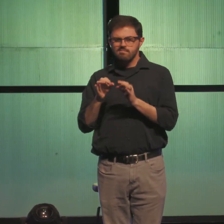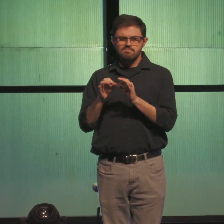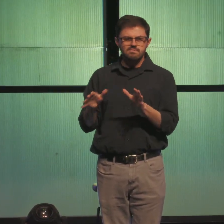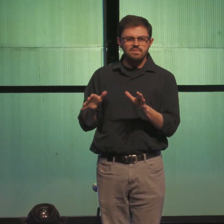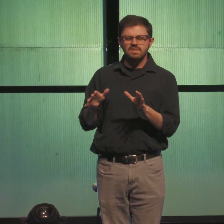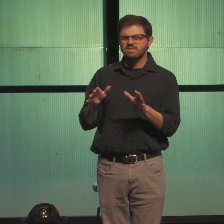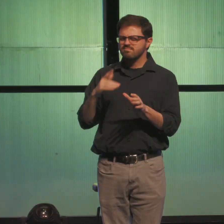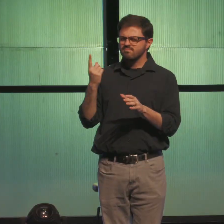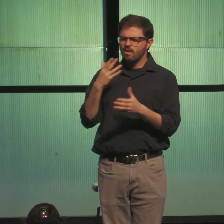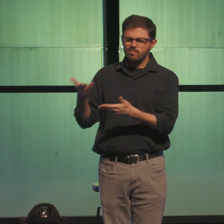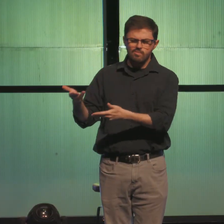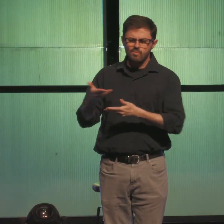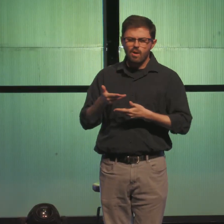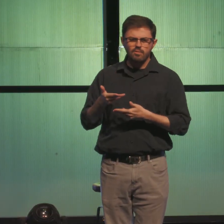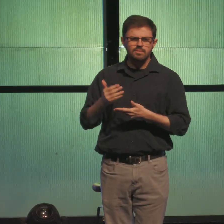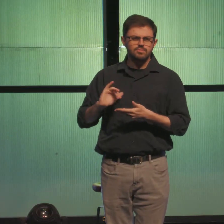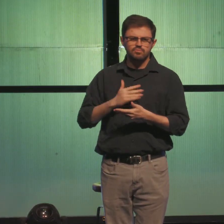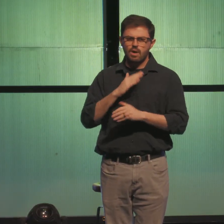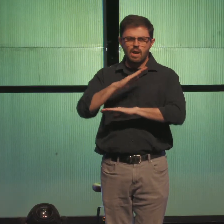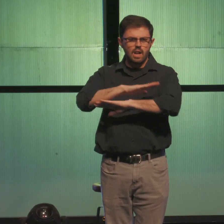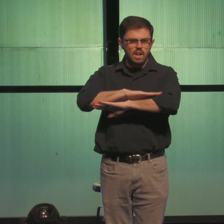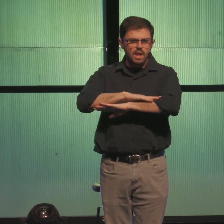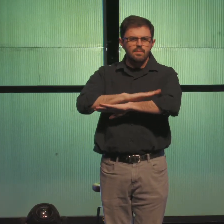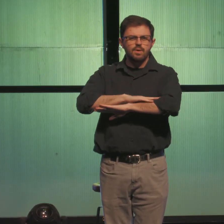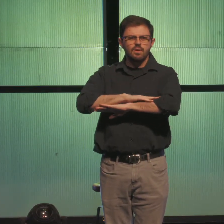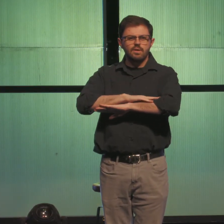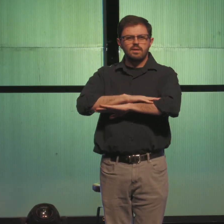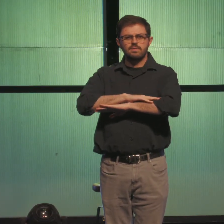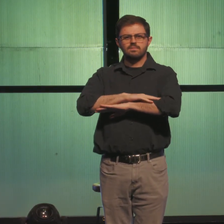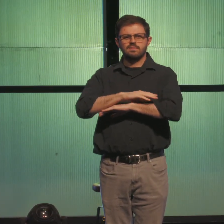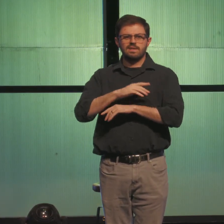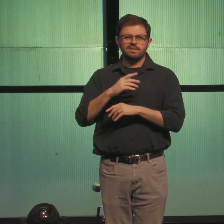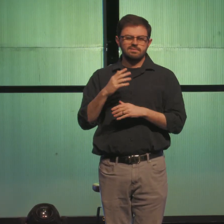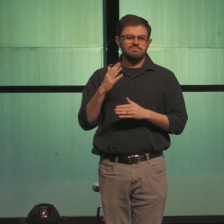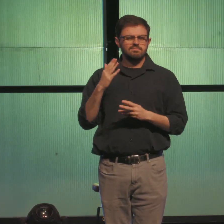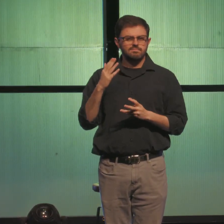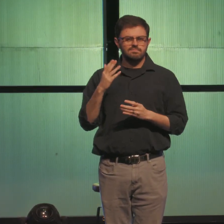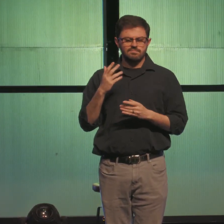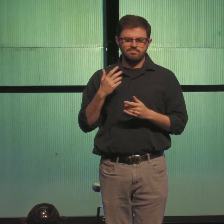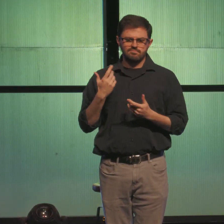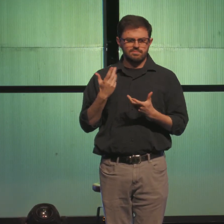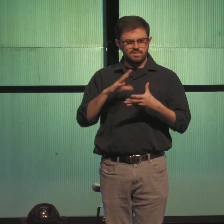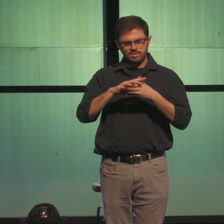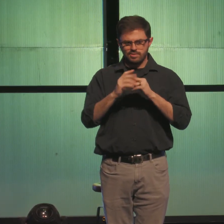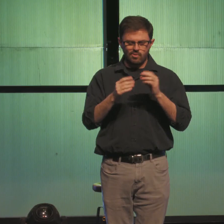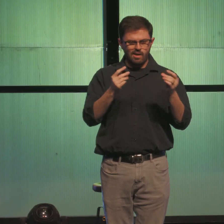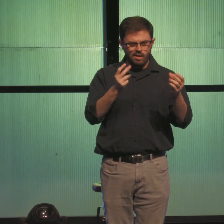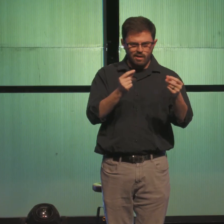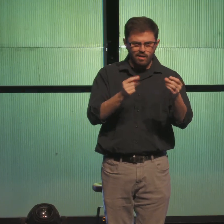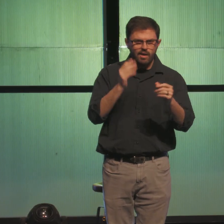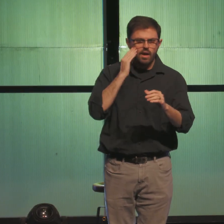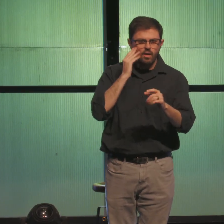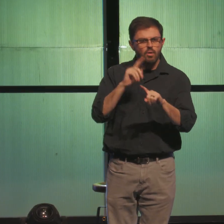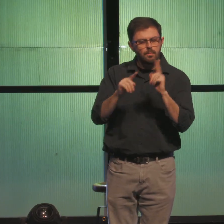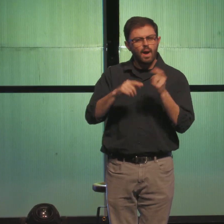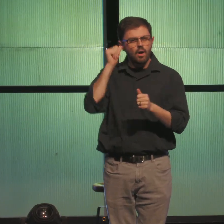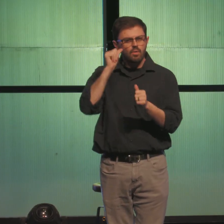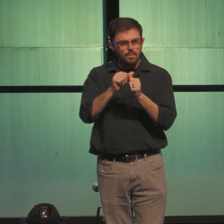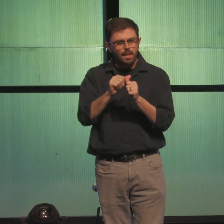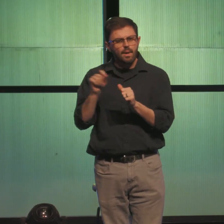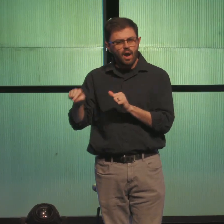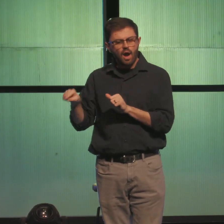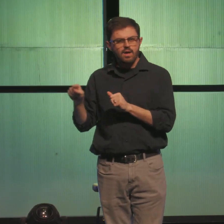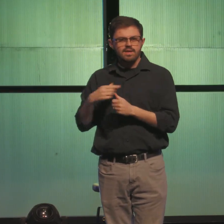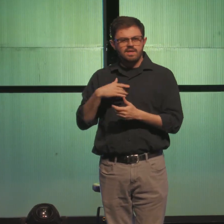It welcomes it to the table. And as we rush through this story, We have to remember this was a forgotten man, dragged out of